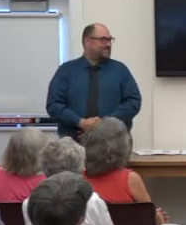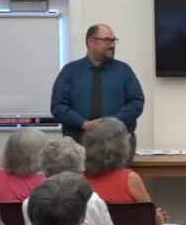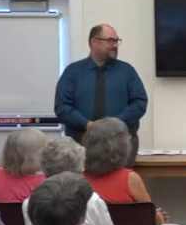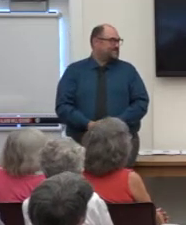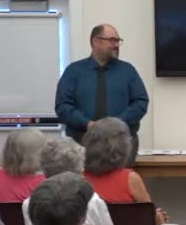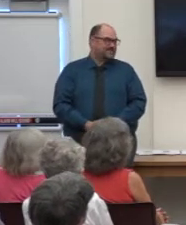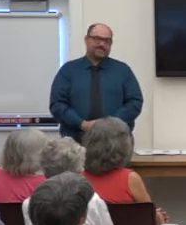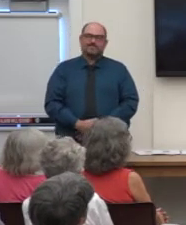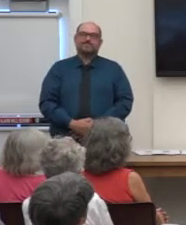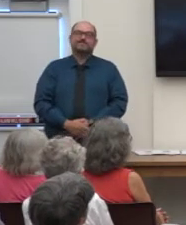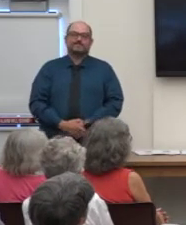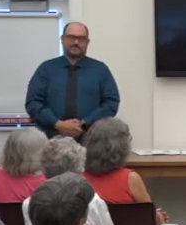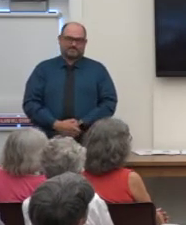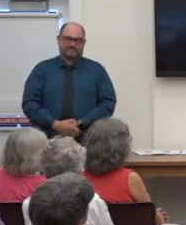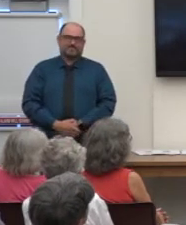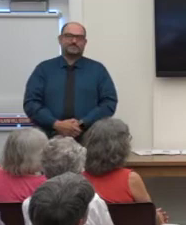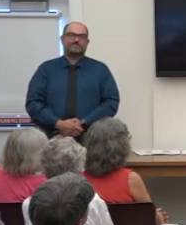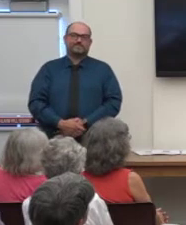The sign for deaf in